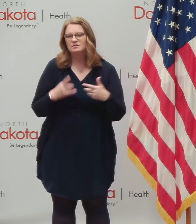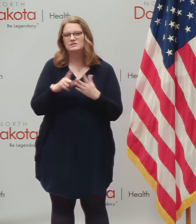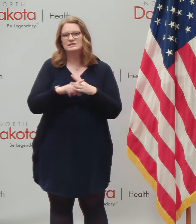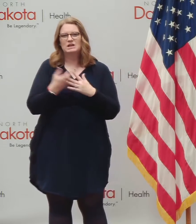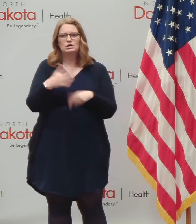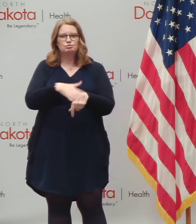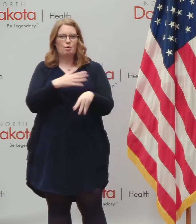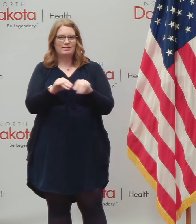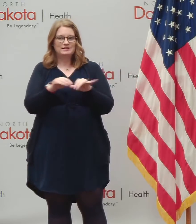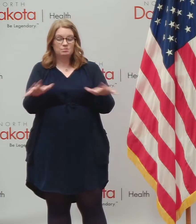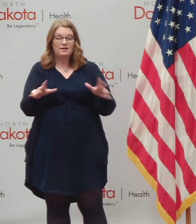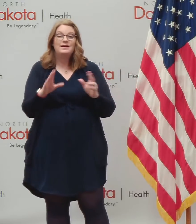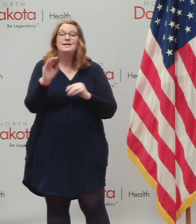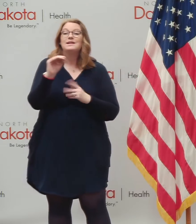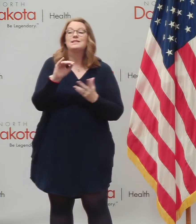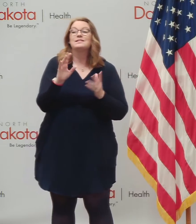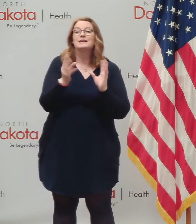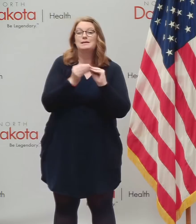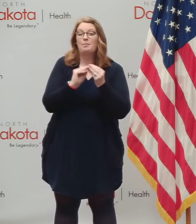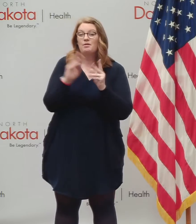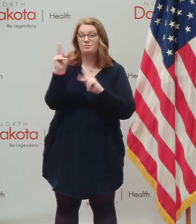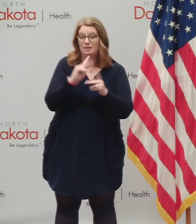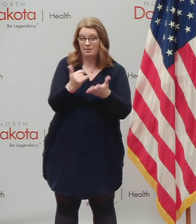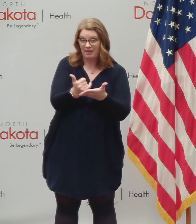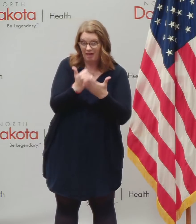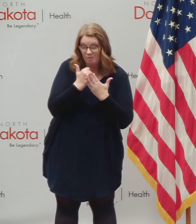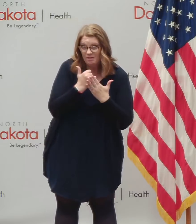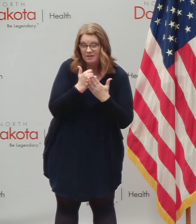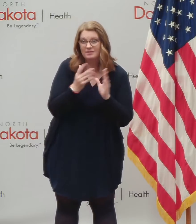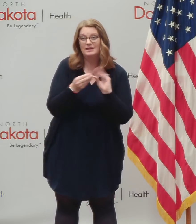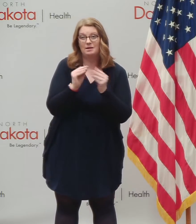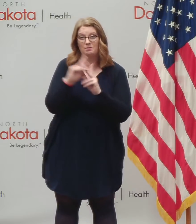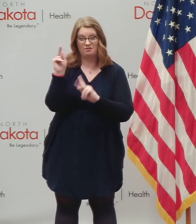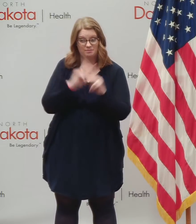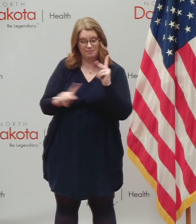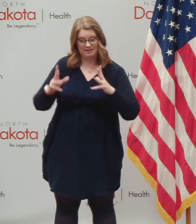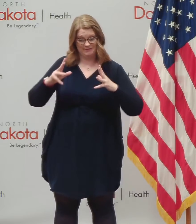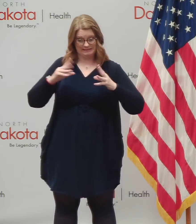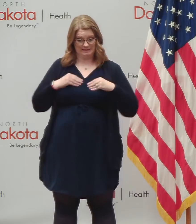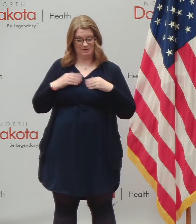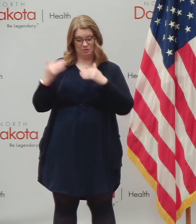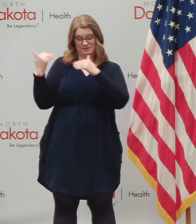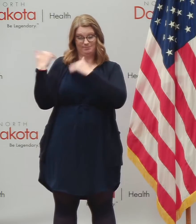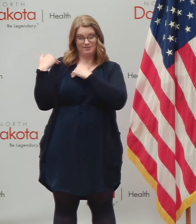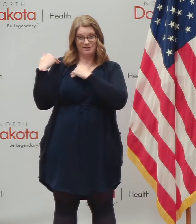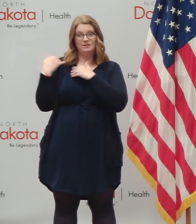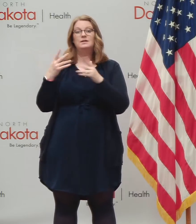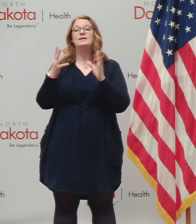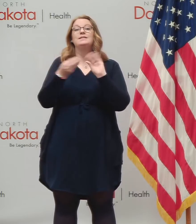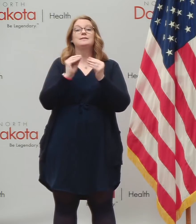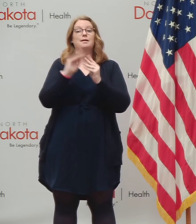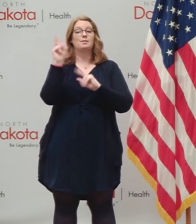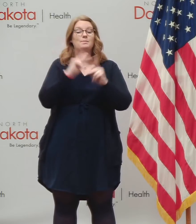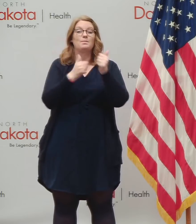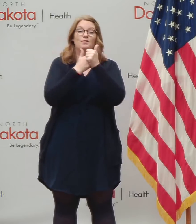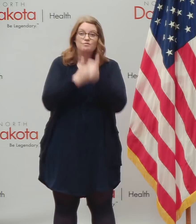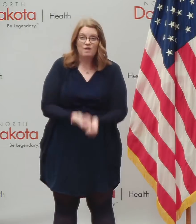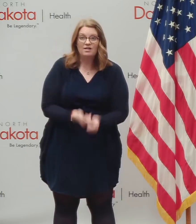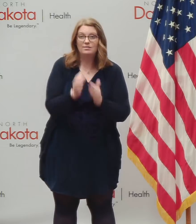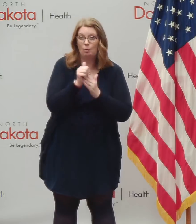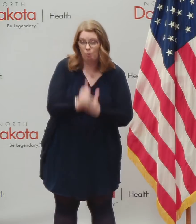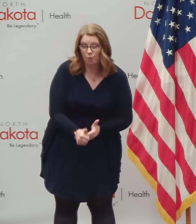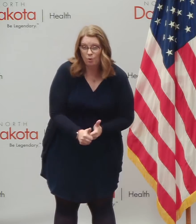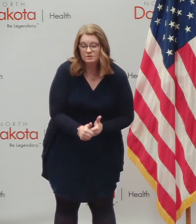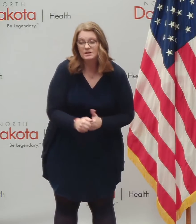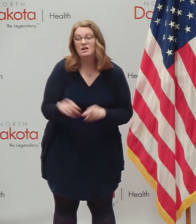The percentage of people doing that goes up, and we've got to make sure that we've got really, high compliance on people that are positive, making